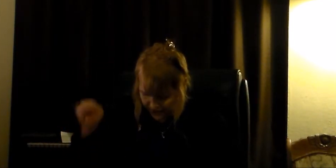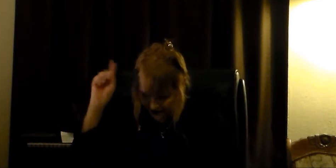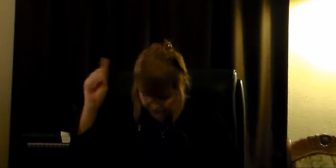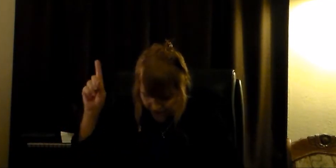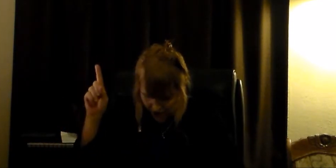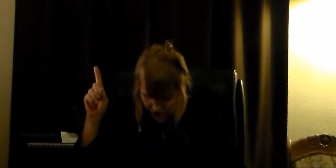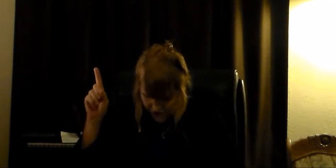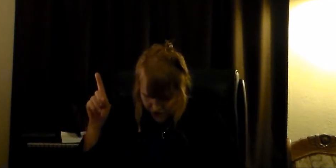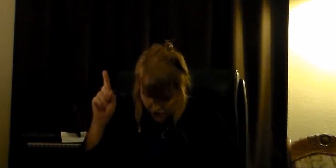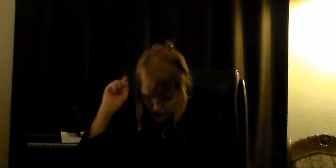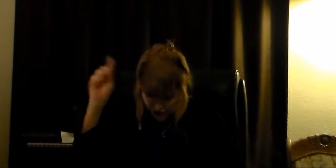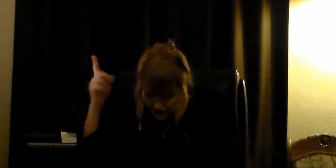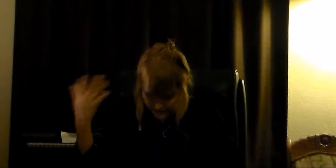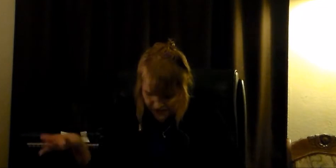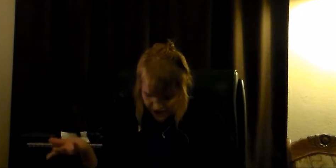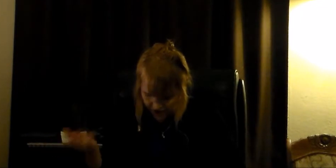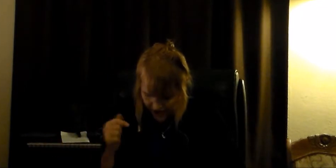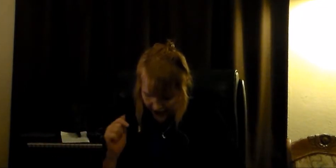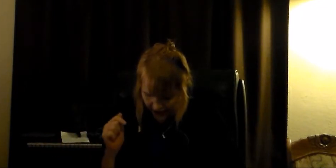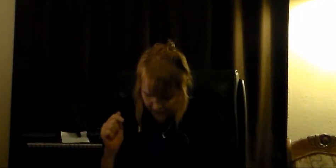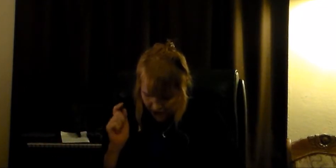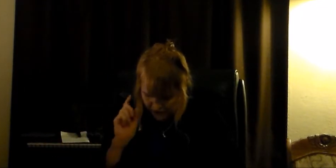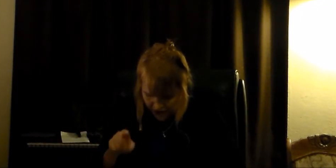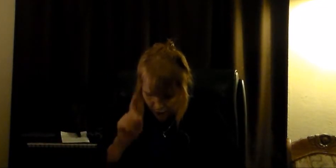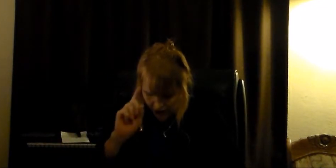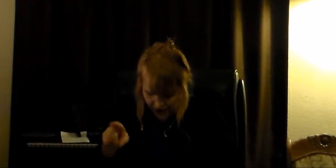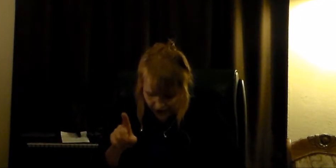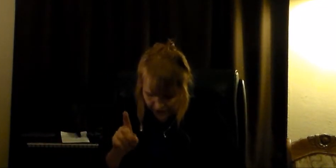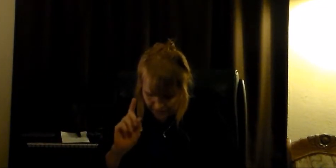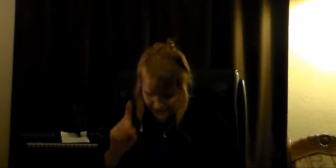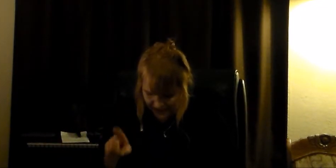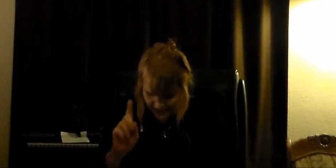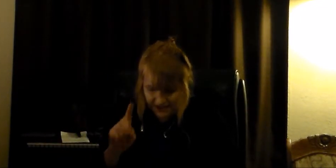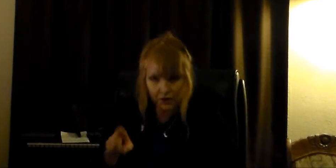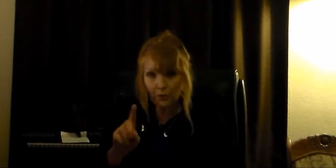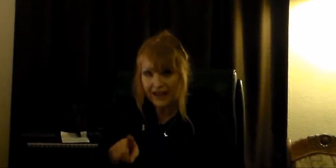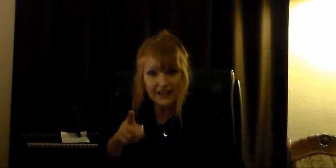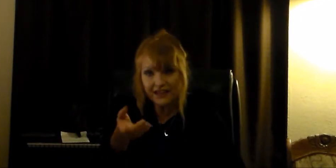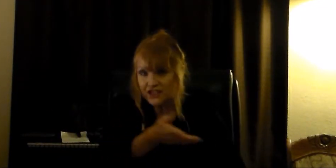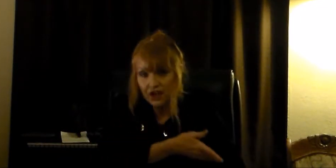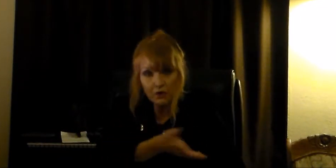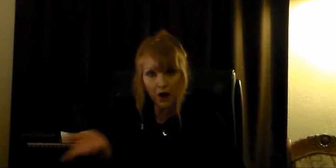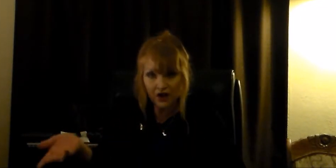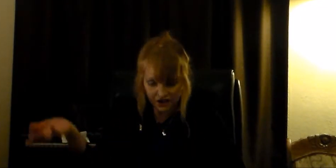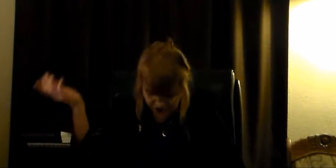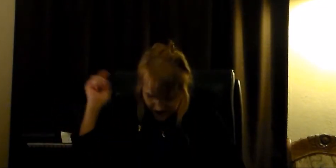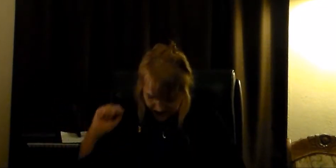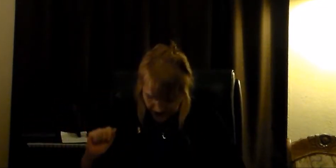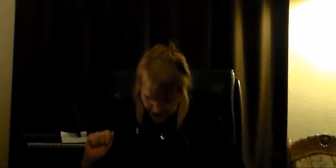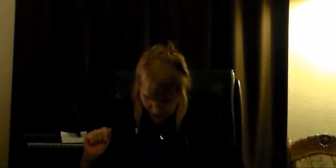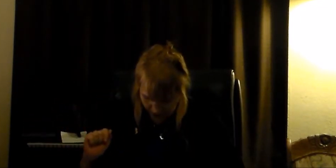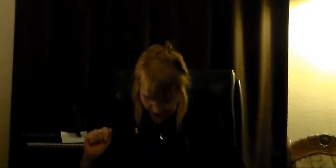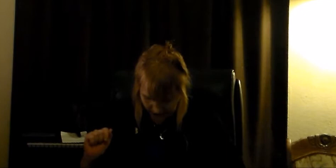Him first to love and serve Him, then you are nothing but dust in the wind. That's all you are. You're just dust in the wind.